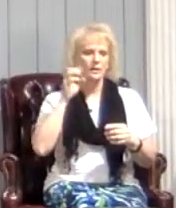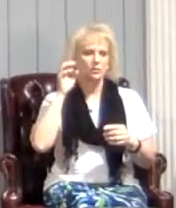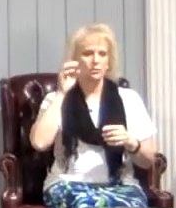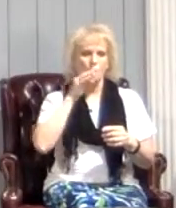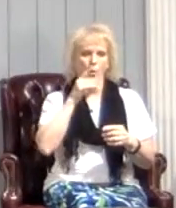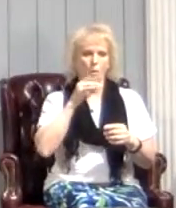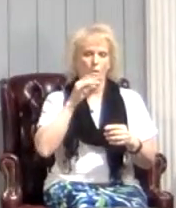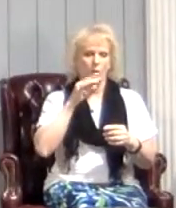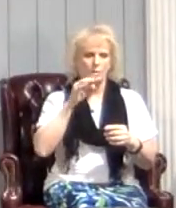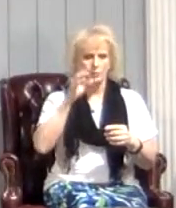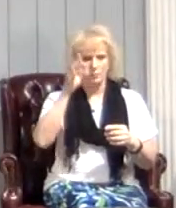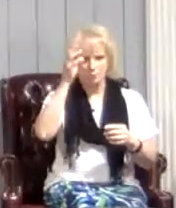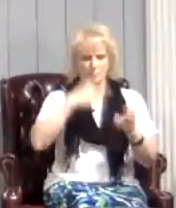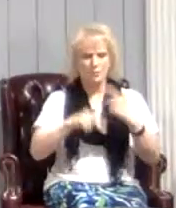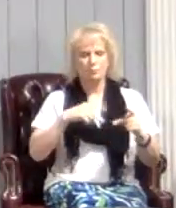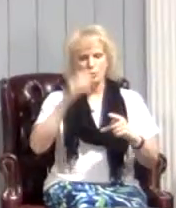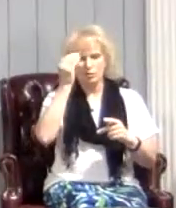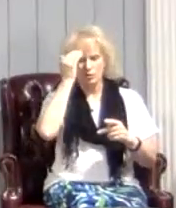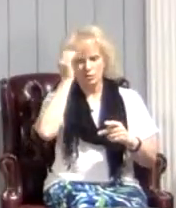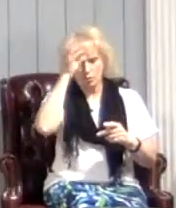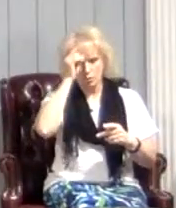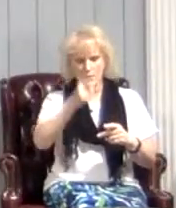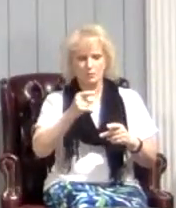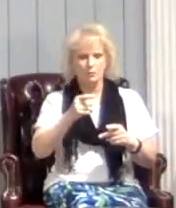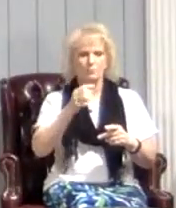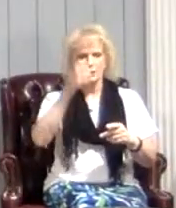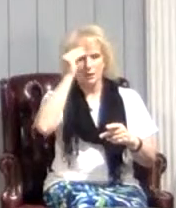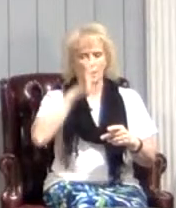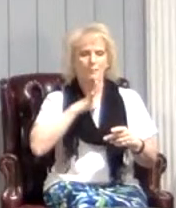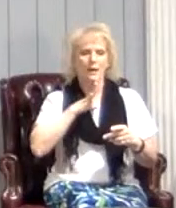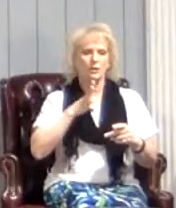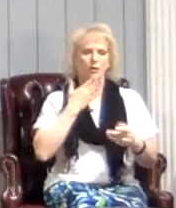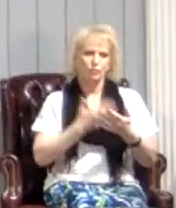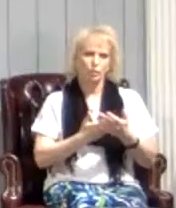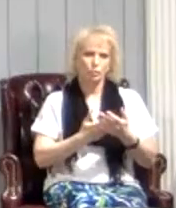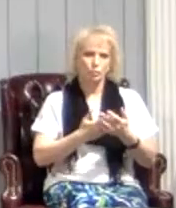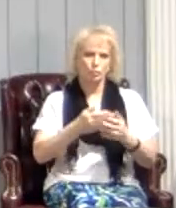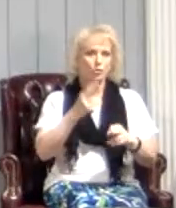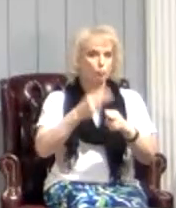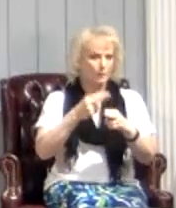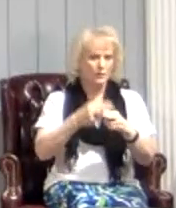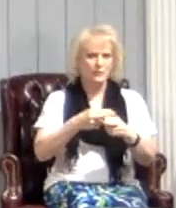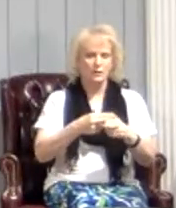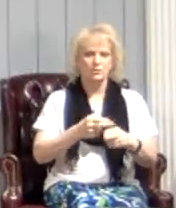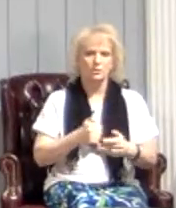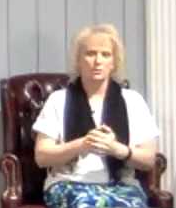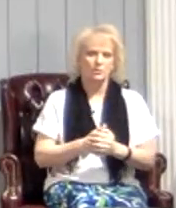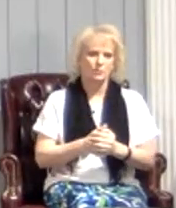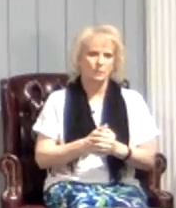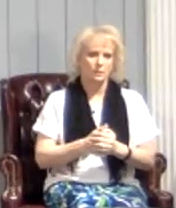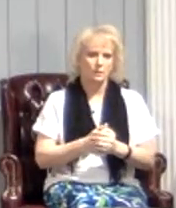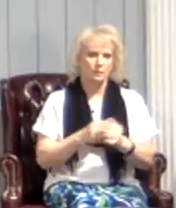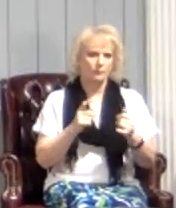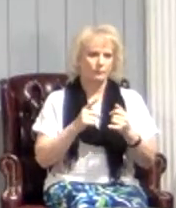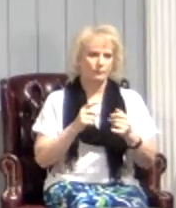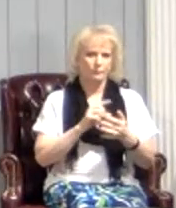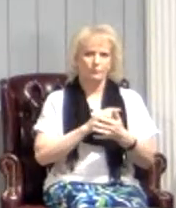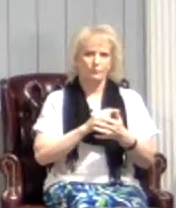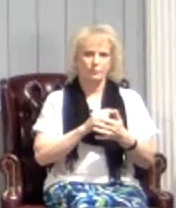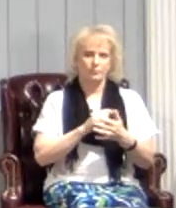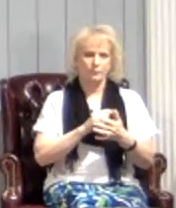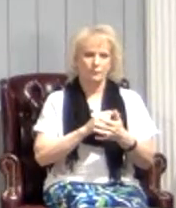him to be a man of dignity, a good reputation. And notice this, it says in the final verse, verse 12, it